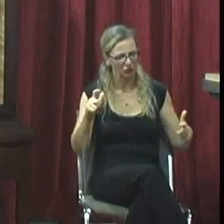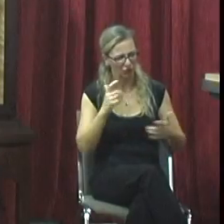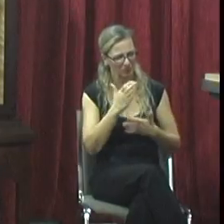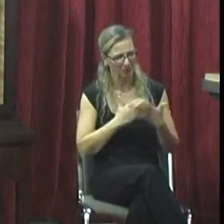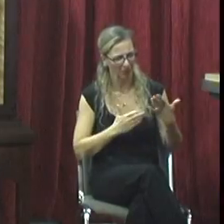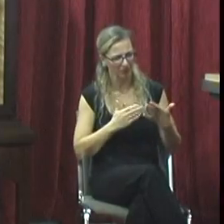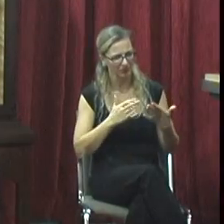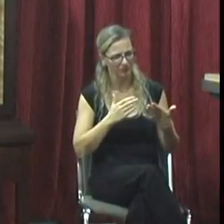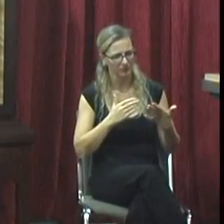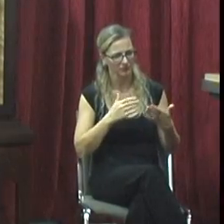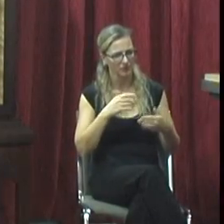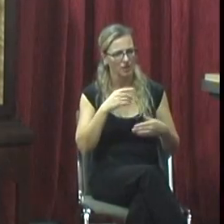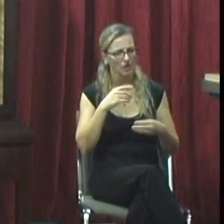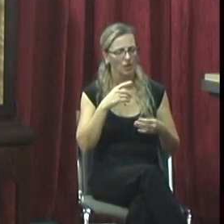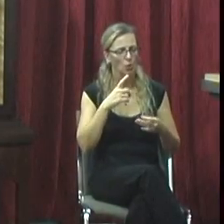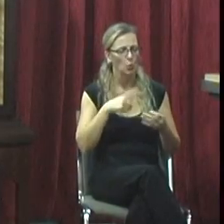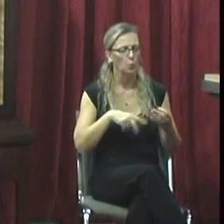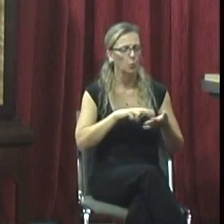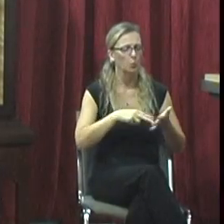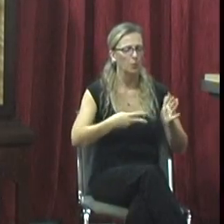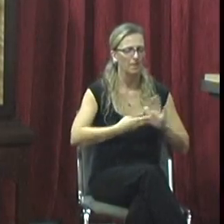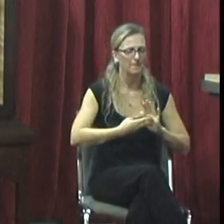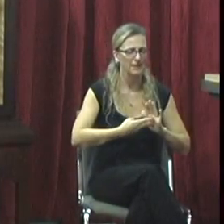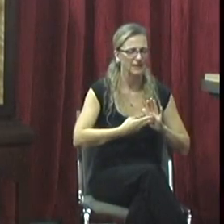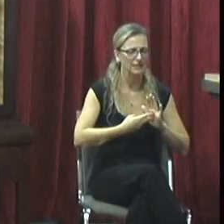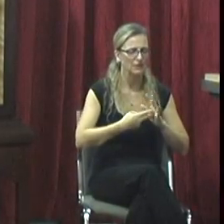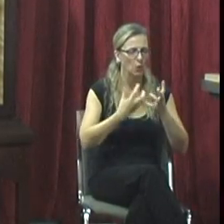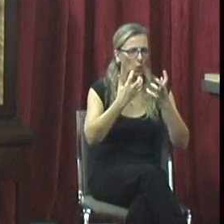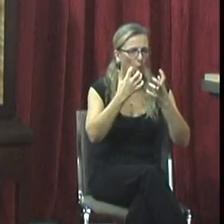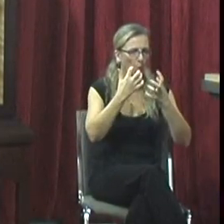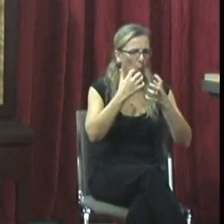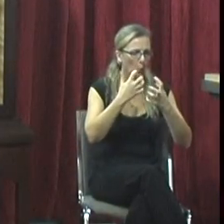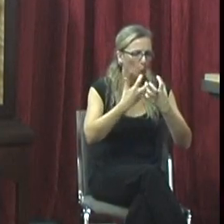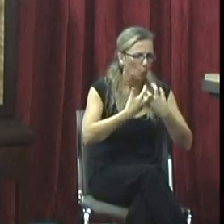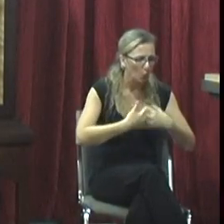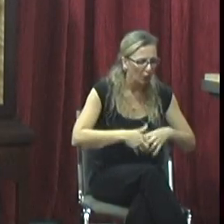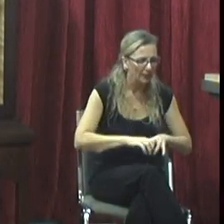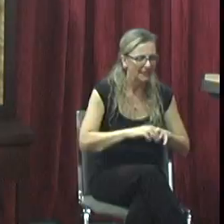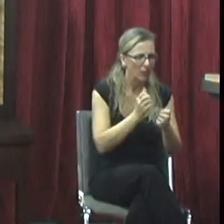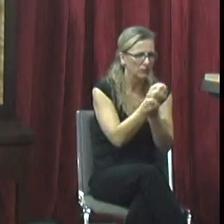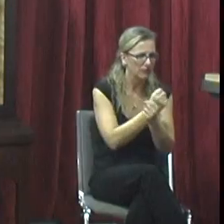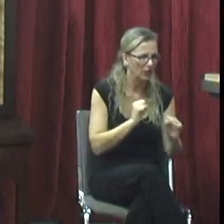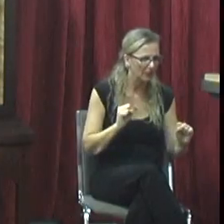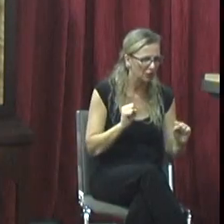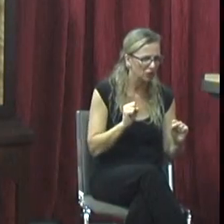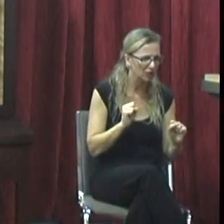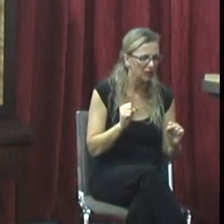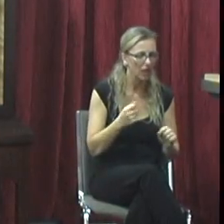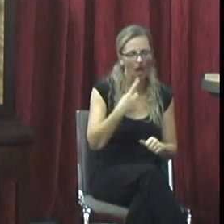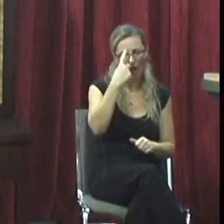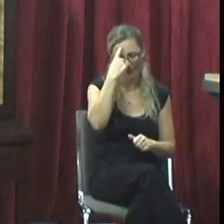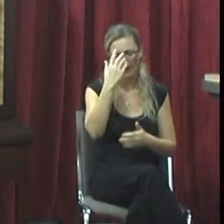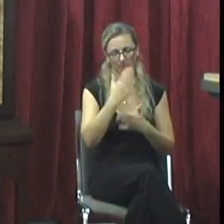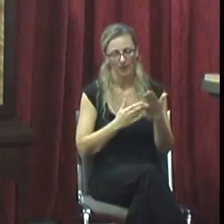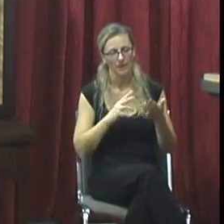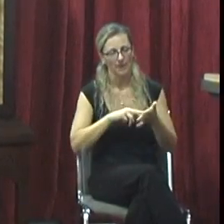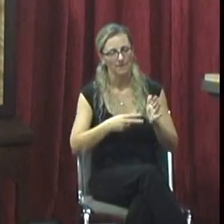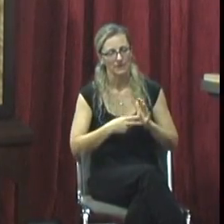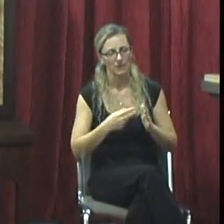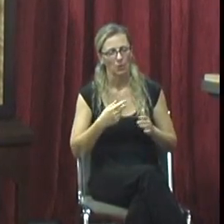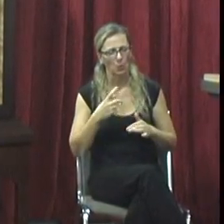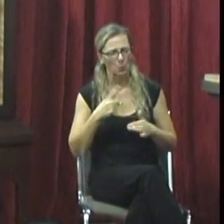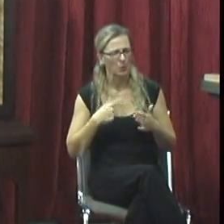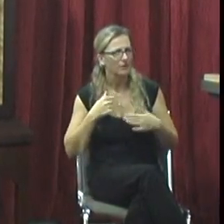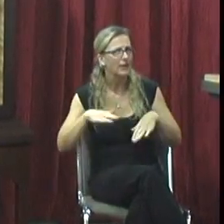working out my salvation, has been the process of realizing what are the things that I haven't given over